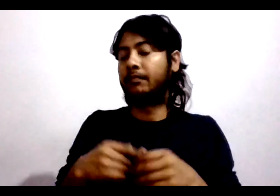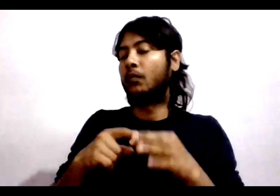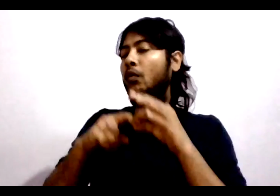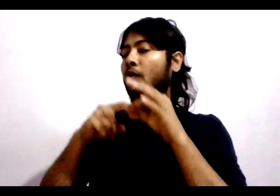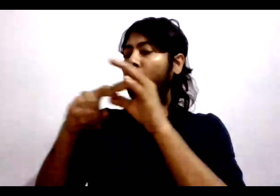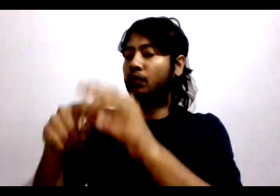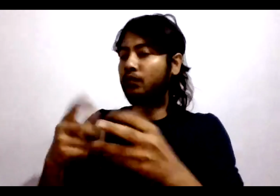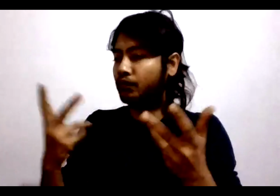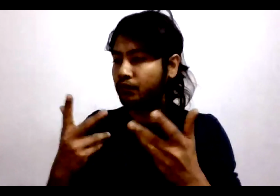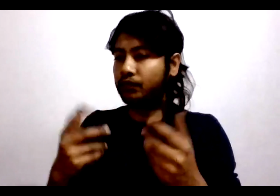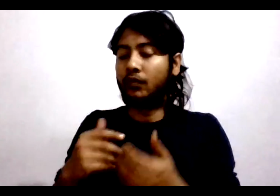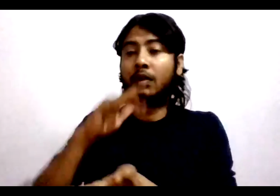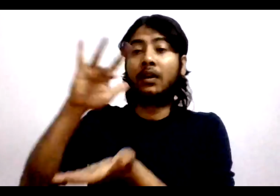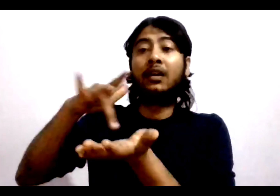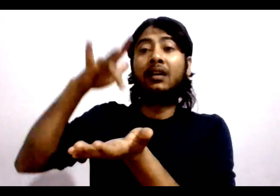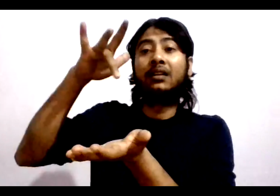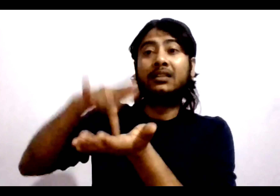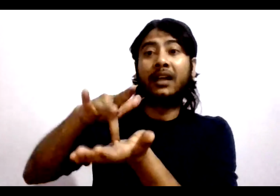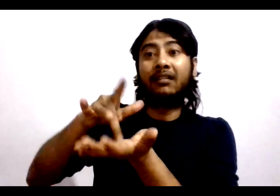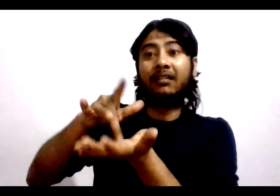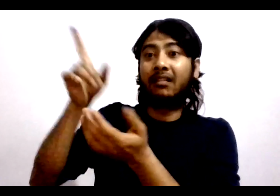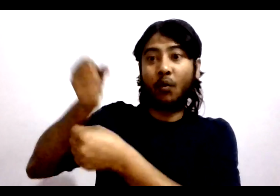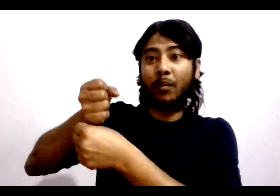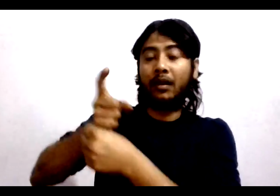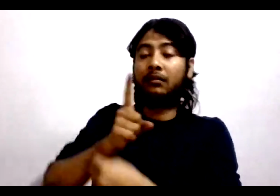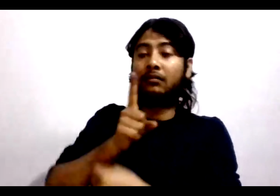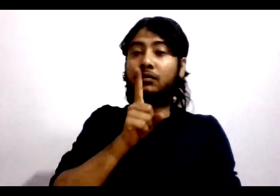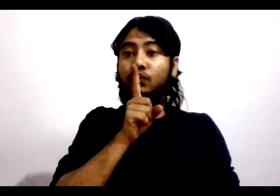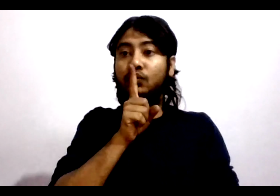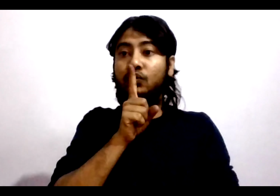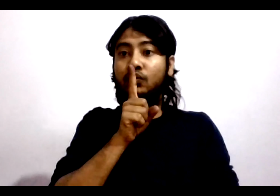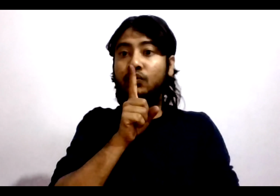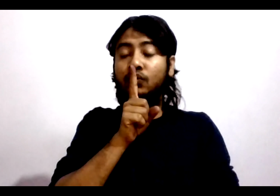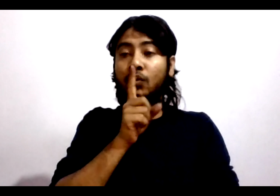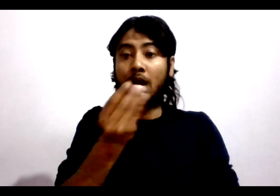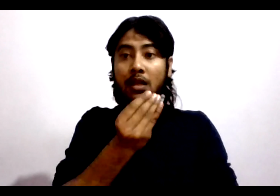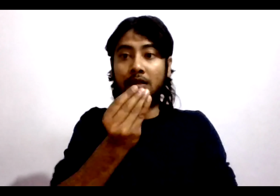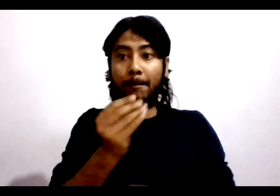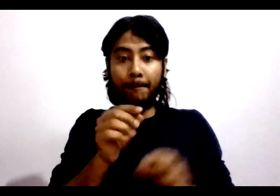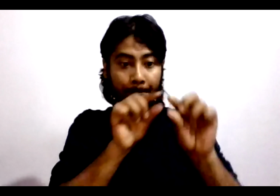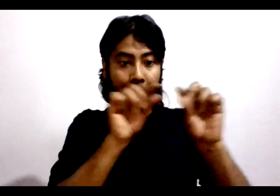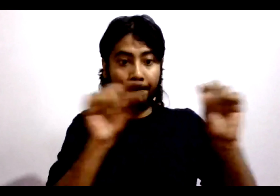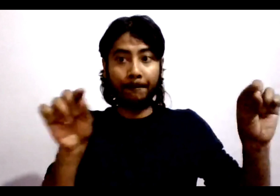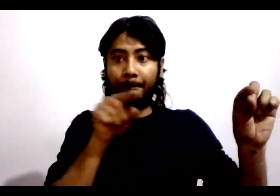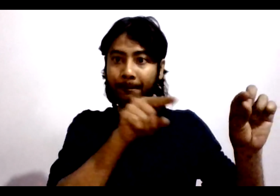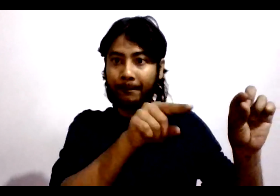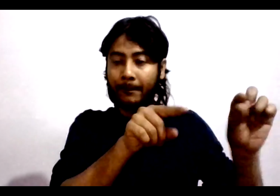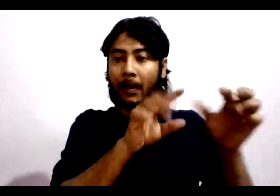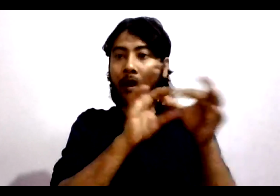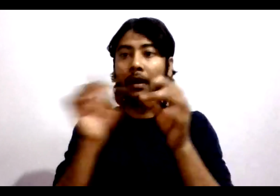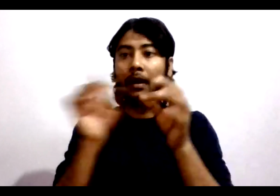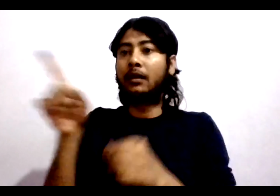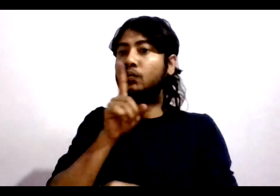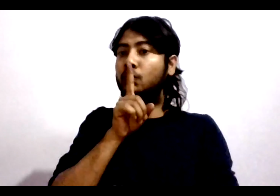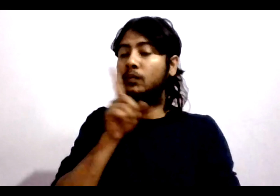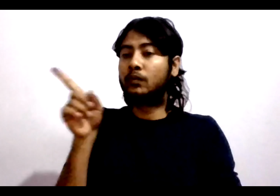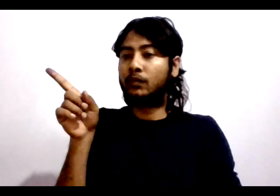law is silent on a certain provision, okay, and if that is, let's say, a